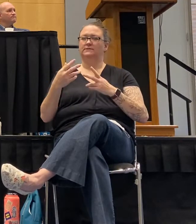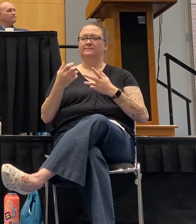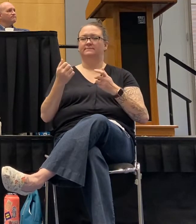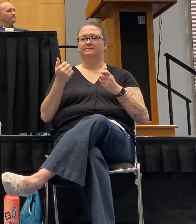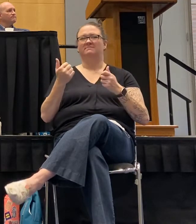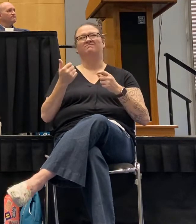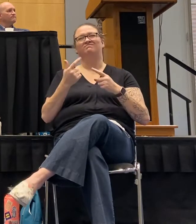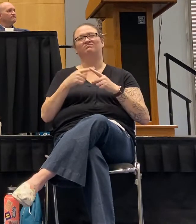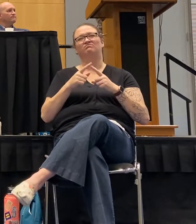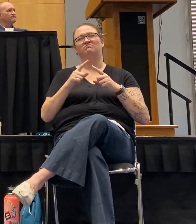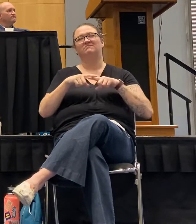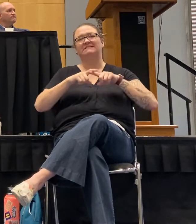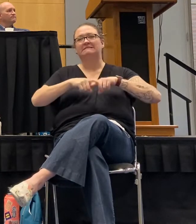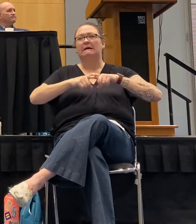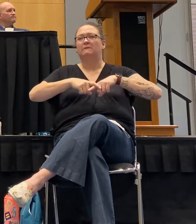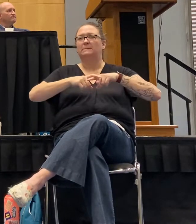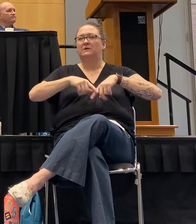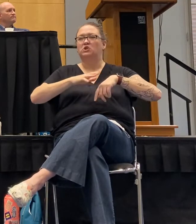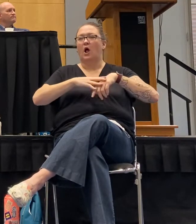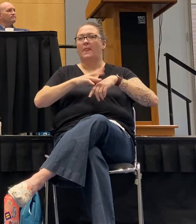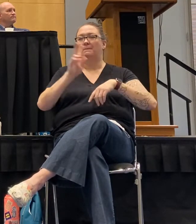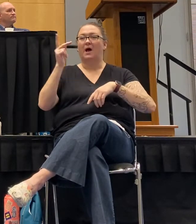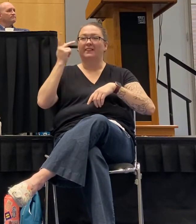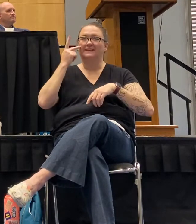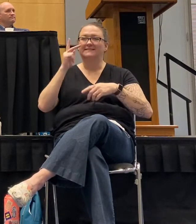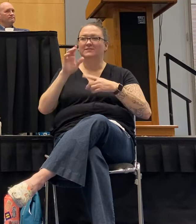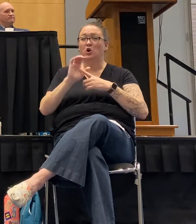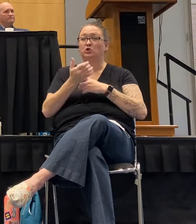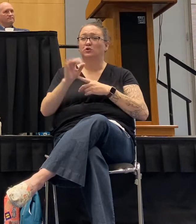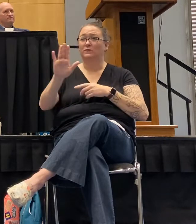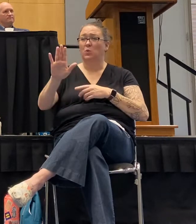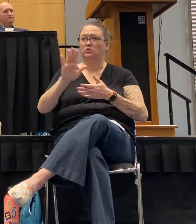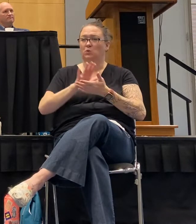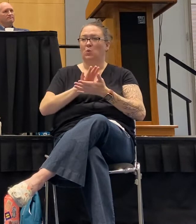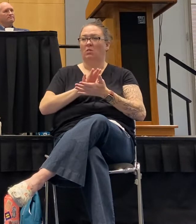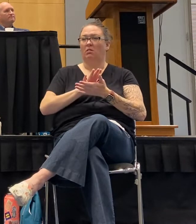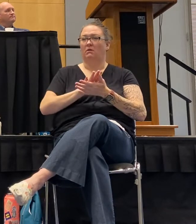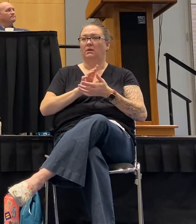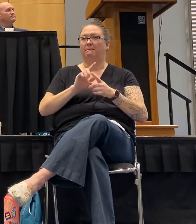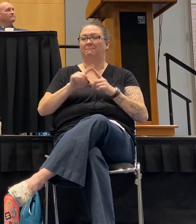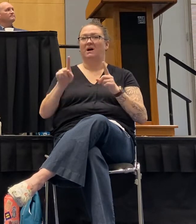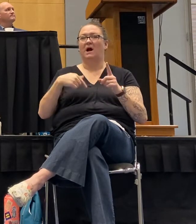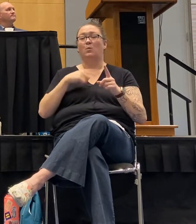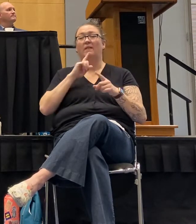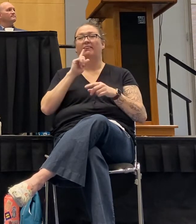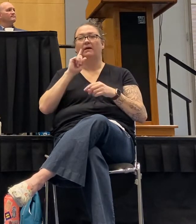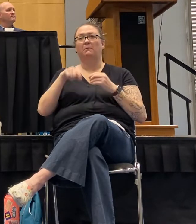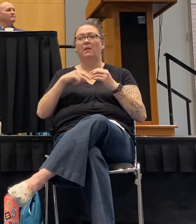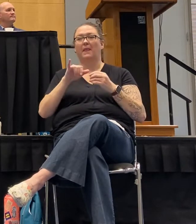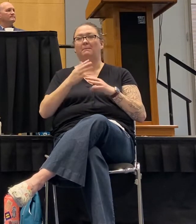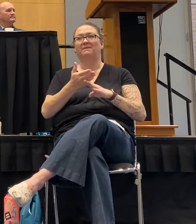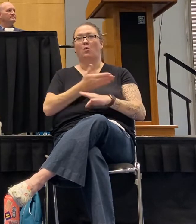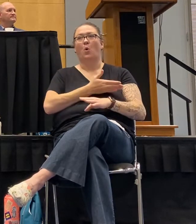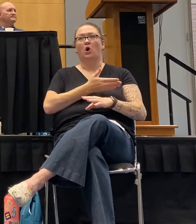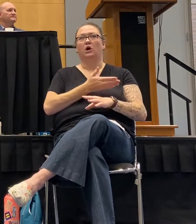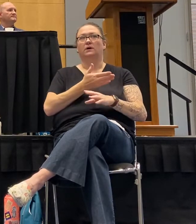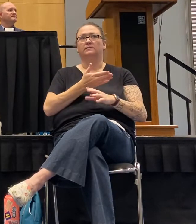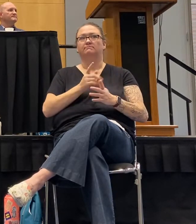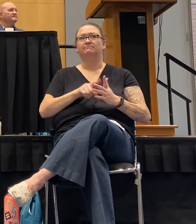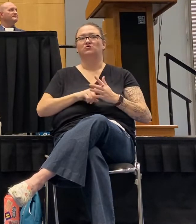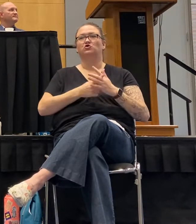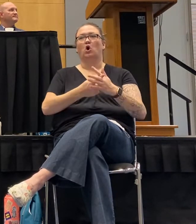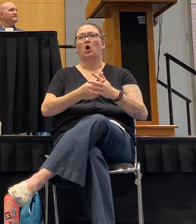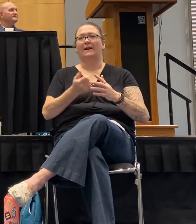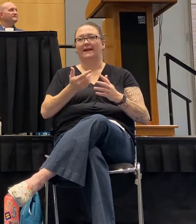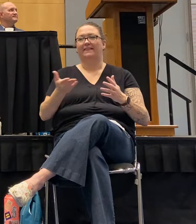It definitely depends on the politics and the culture of your institution, but I would really think about that before implementing